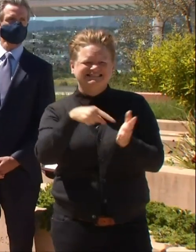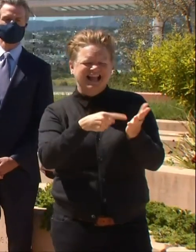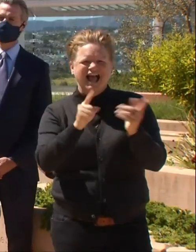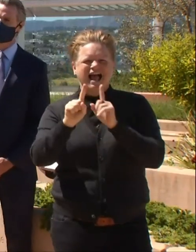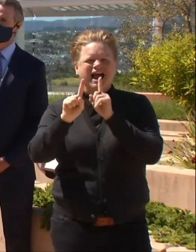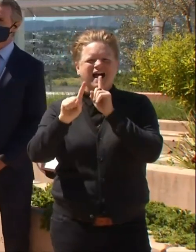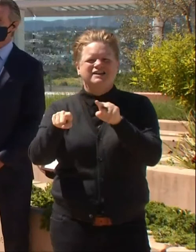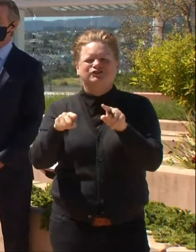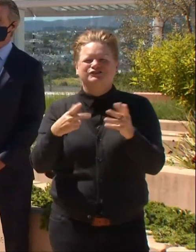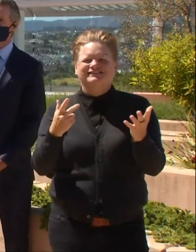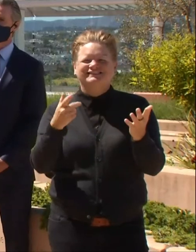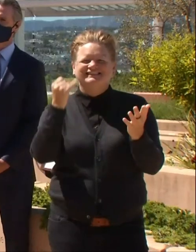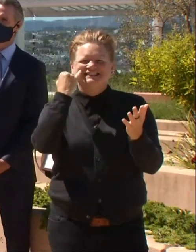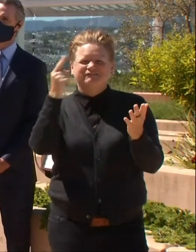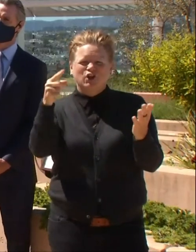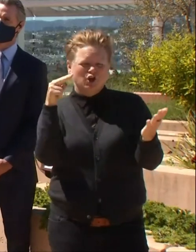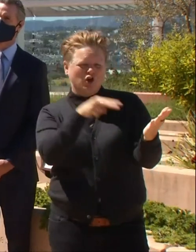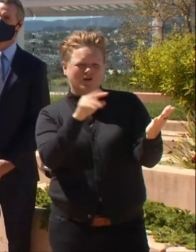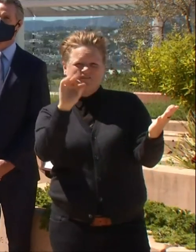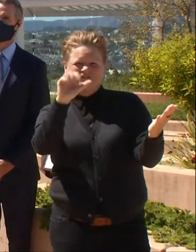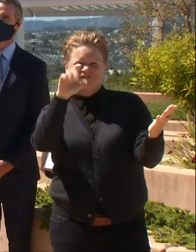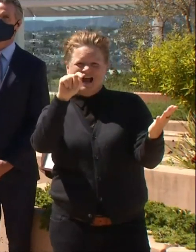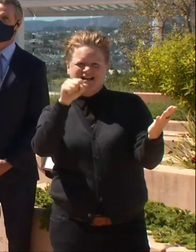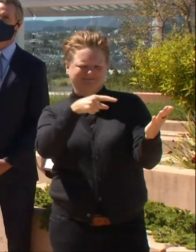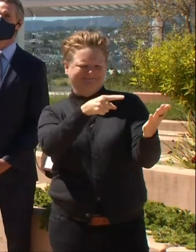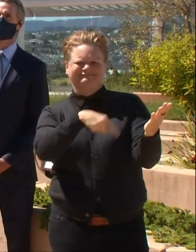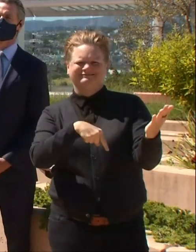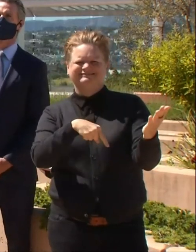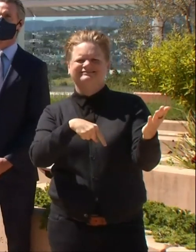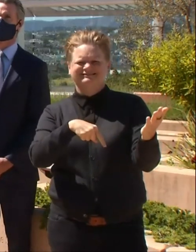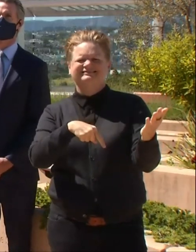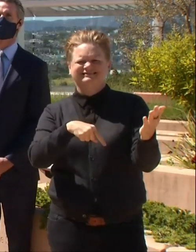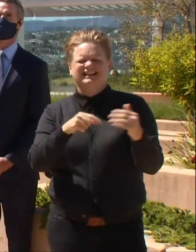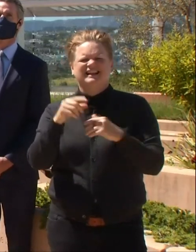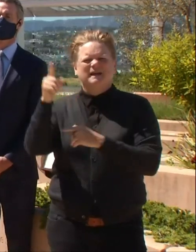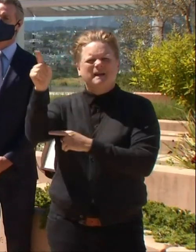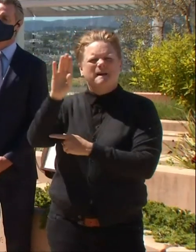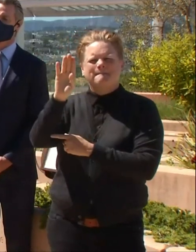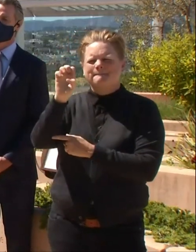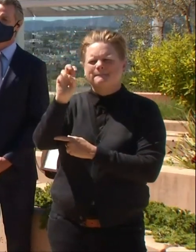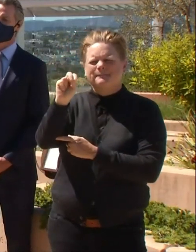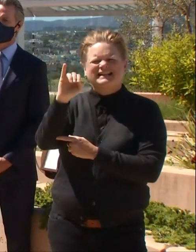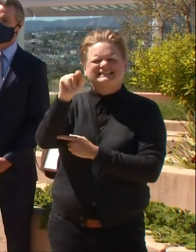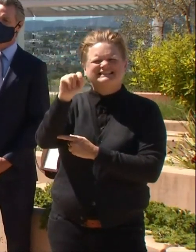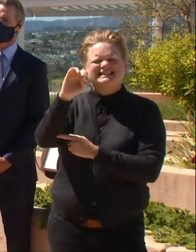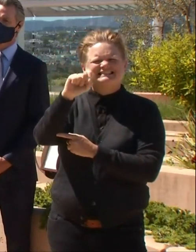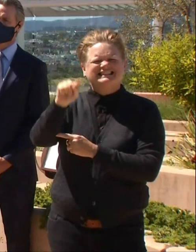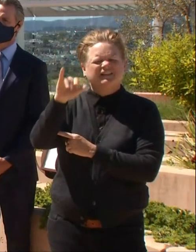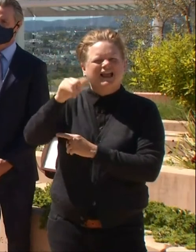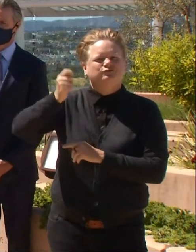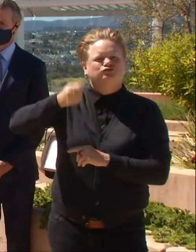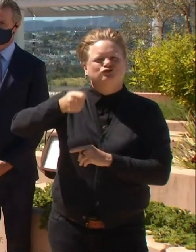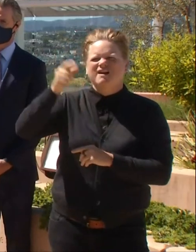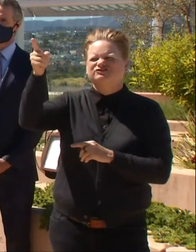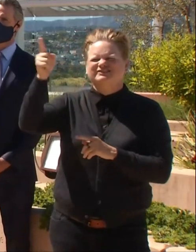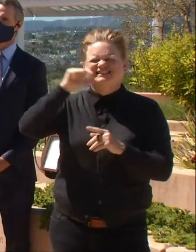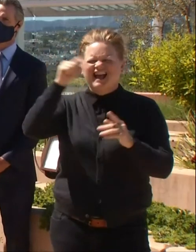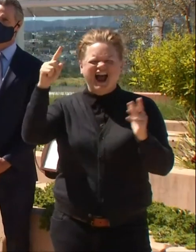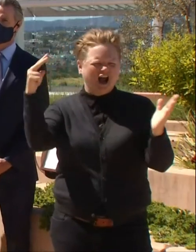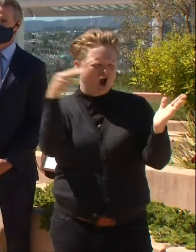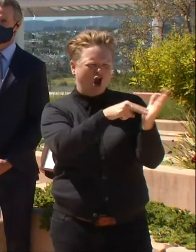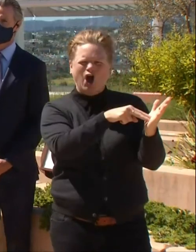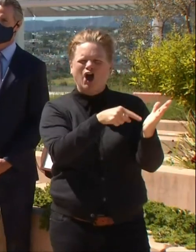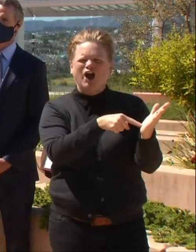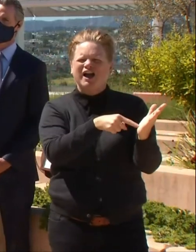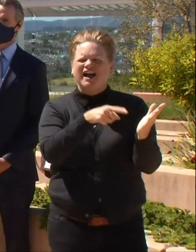judge is trying to make policy, which is not his job. It is the job of the legislature, and he is stepping far outside of his appropriate behavior and